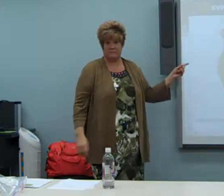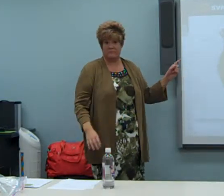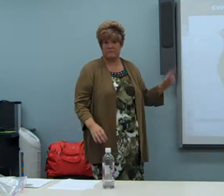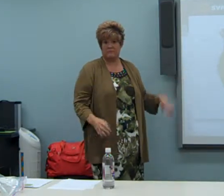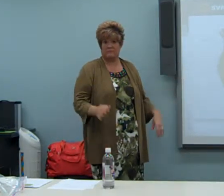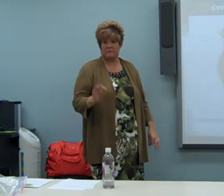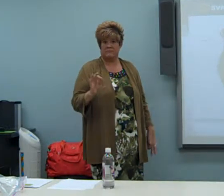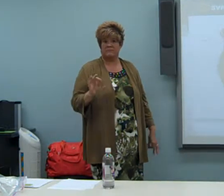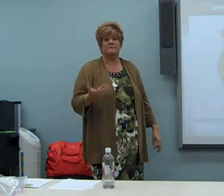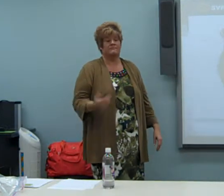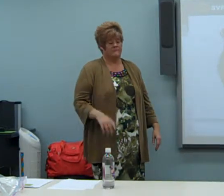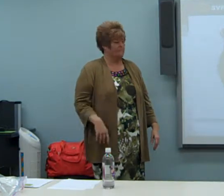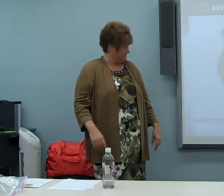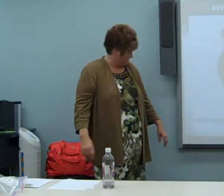Any other questions relating to the map region?